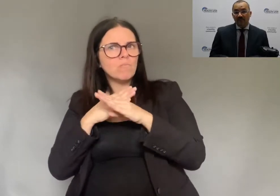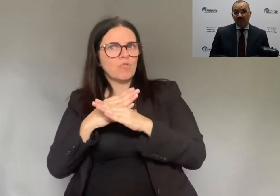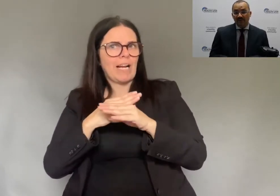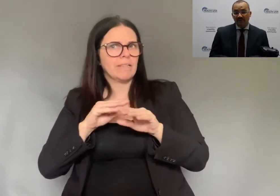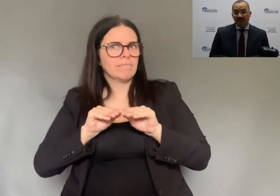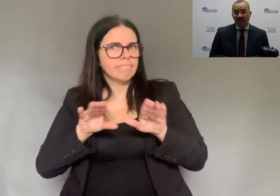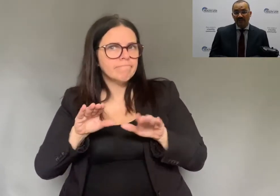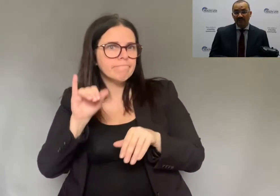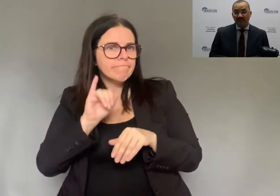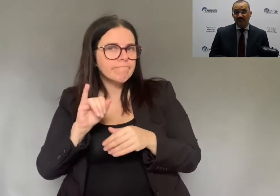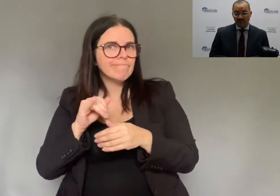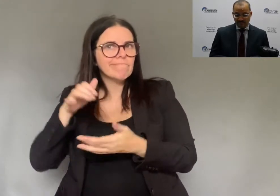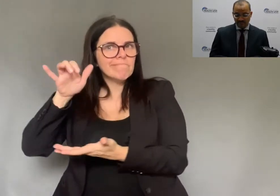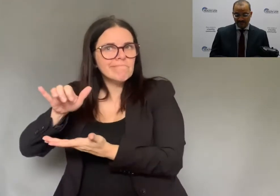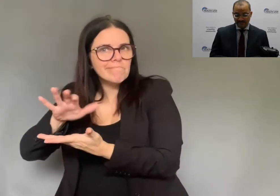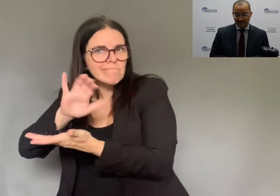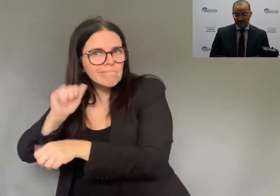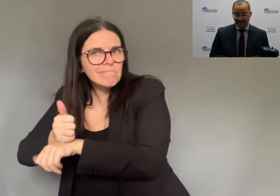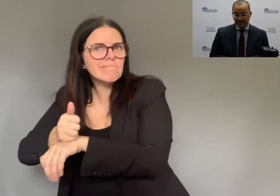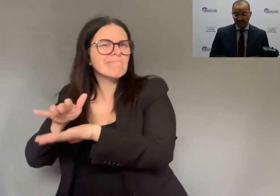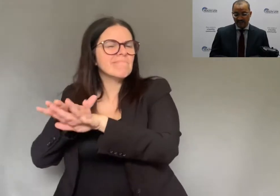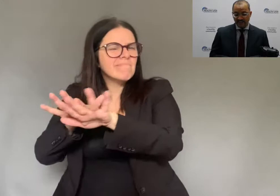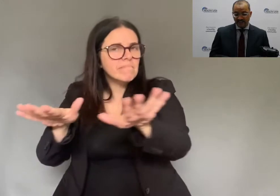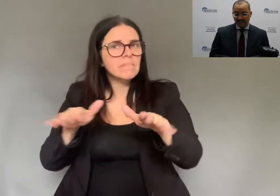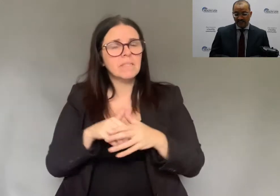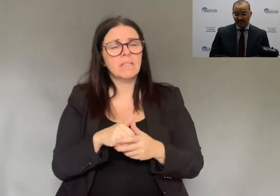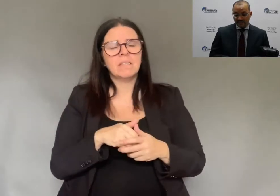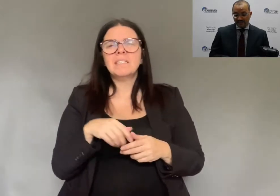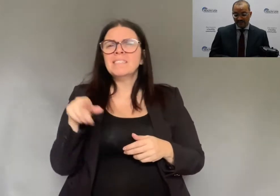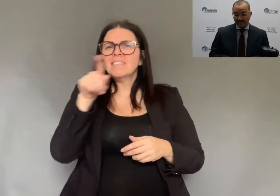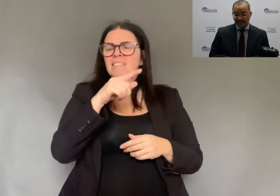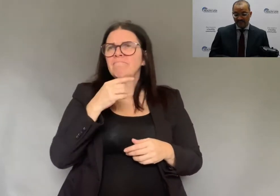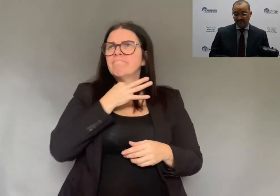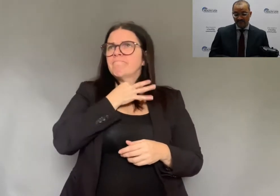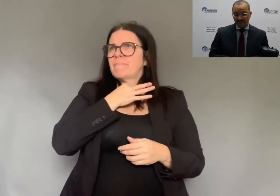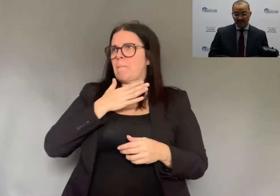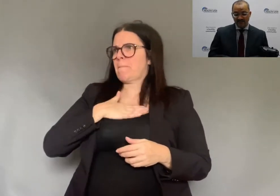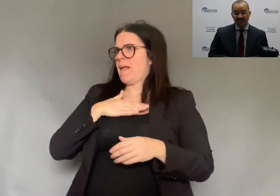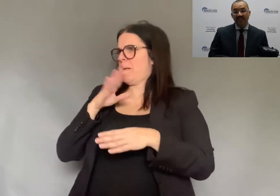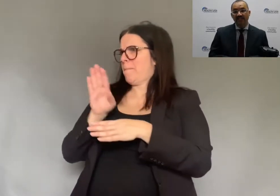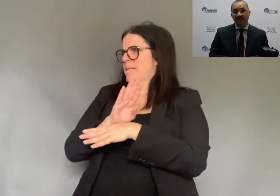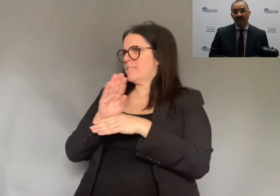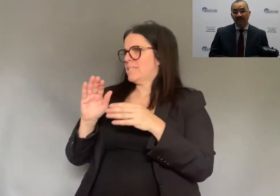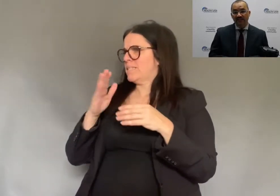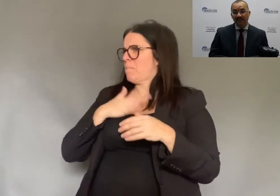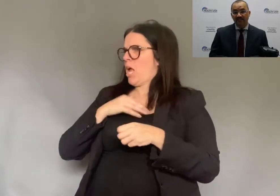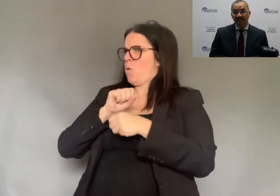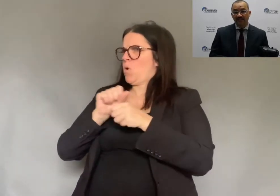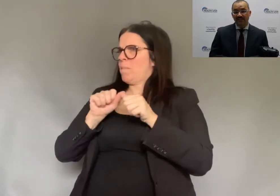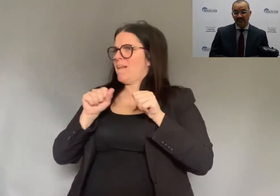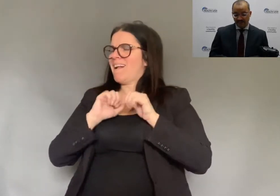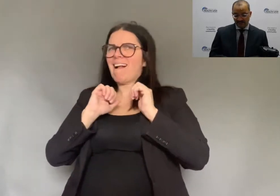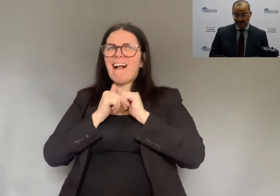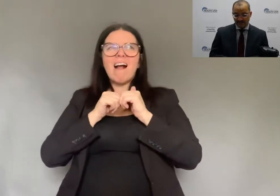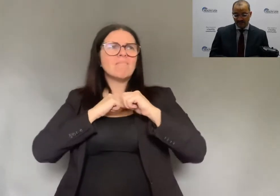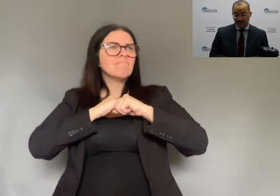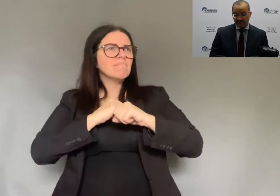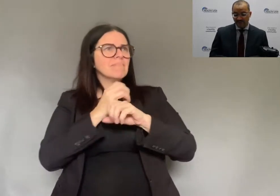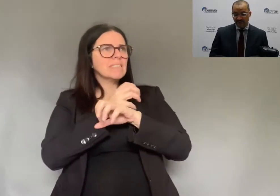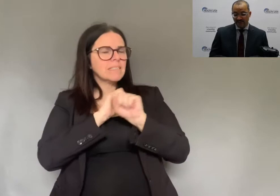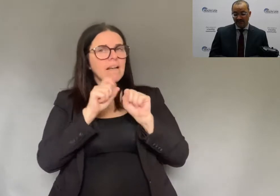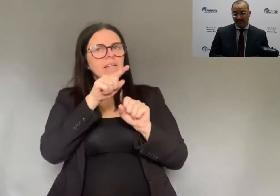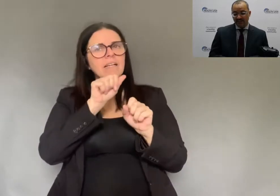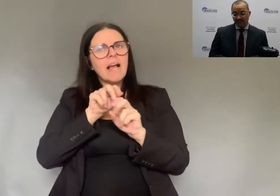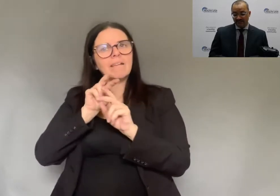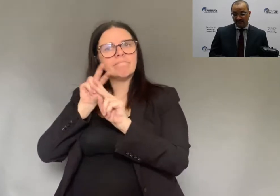For more on how to keep your workplace safely, and visit our website and contact our environmental health